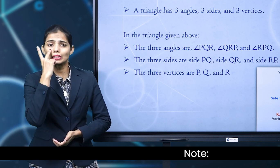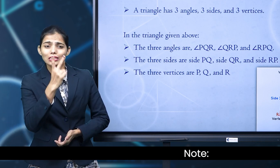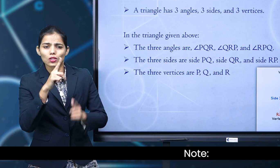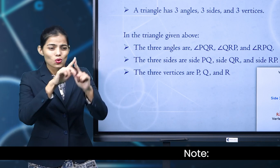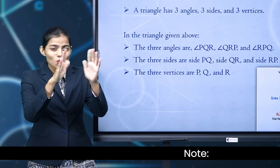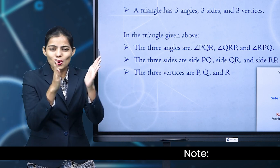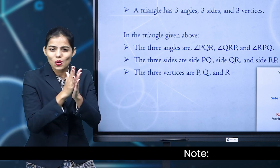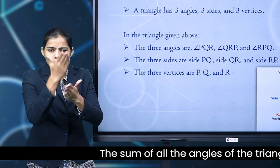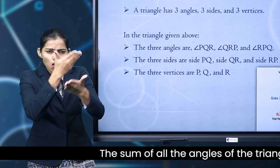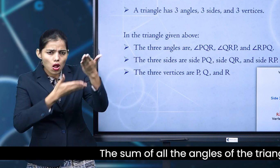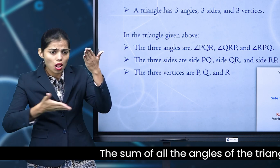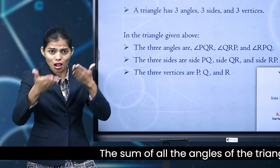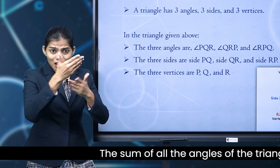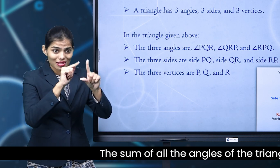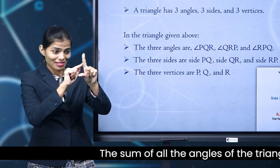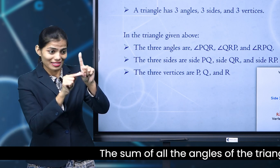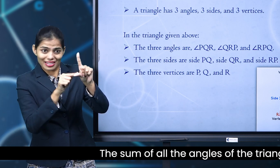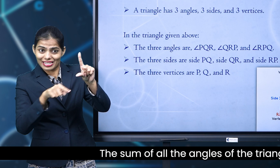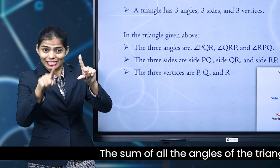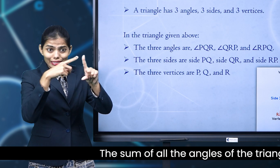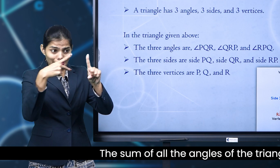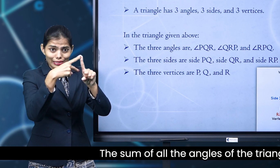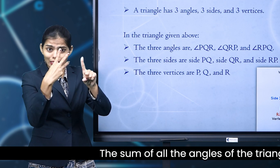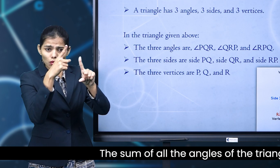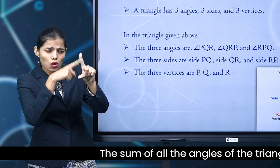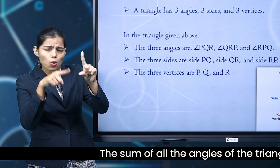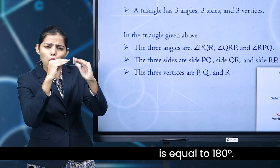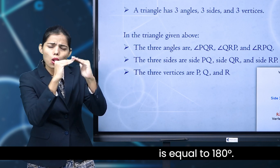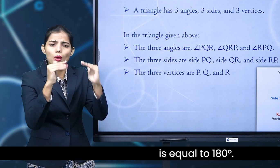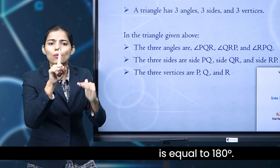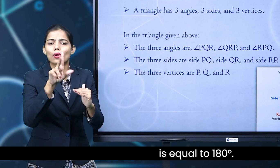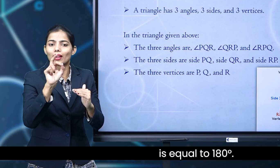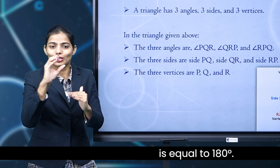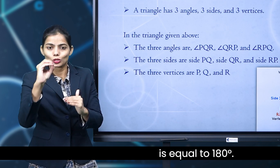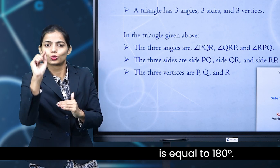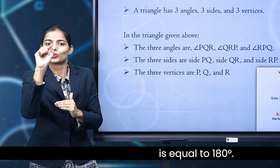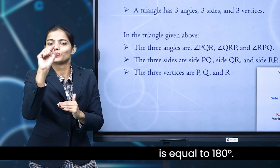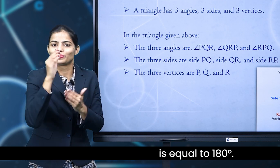Note, the sum of all the angles of the triangle is equal to 180 degree.